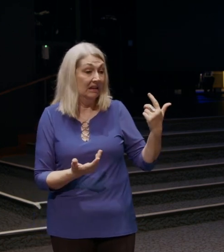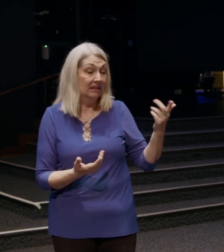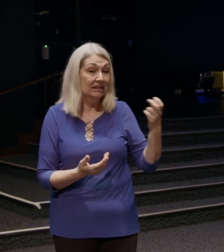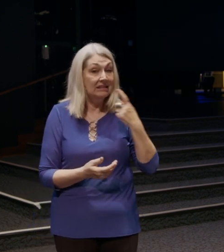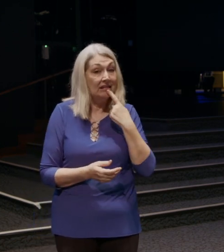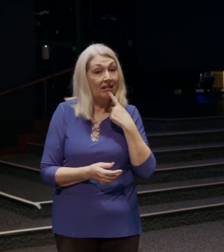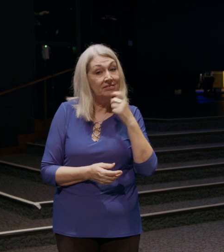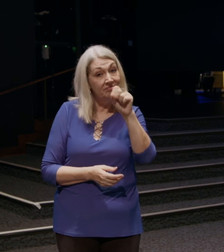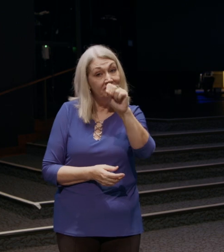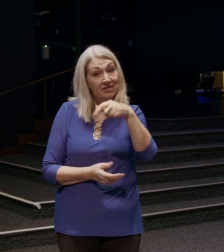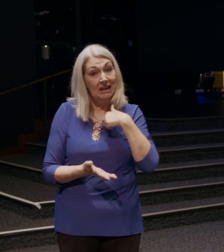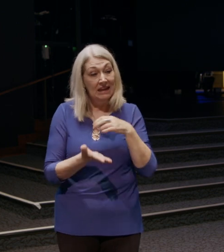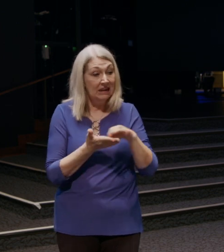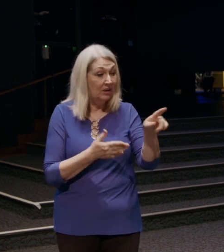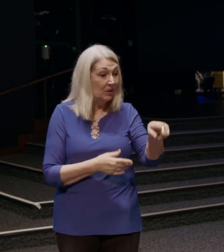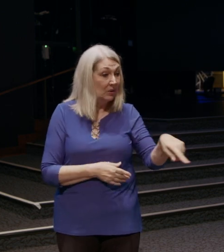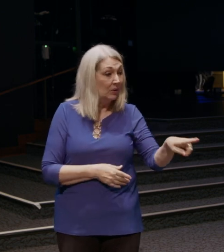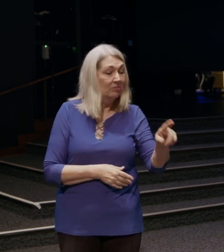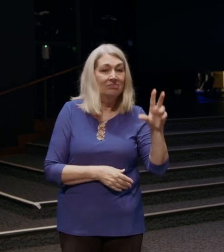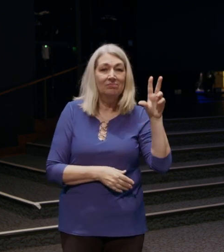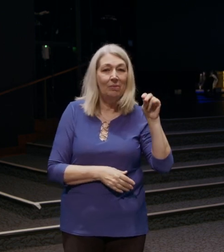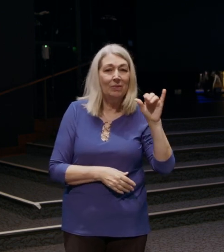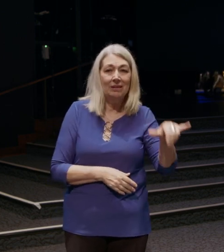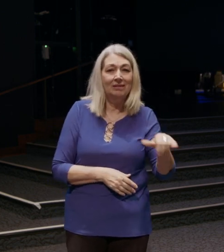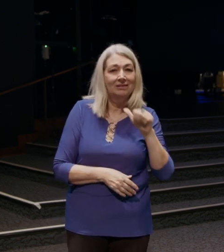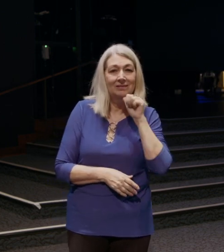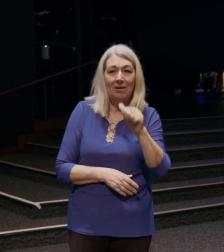but dung.